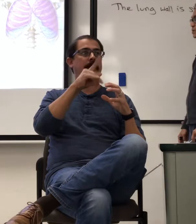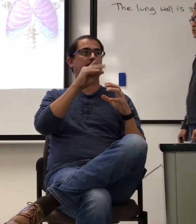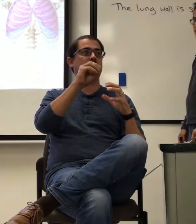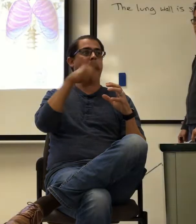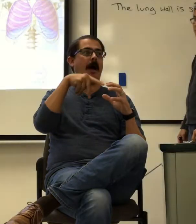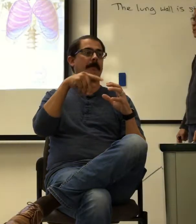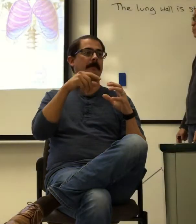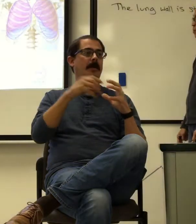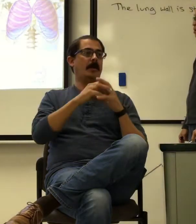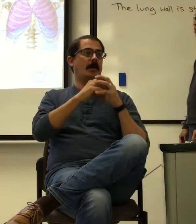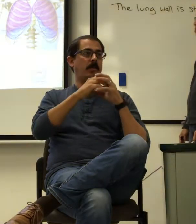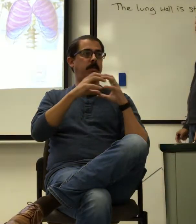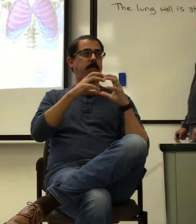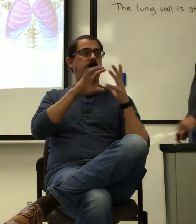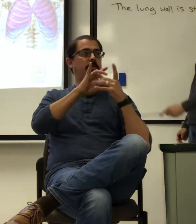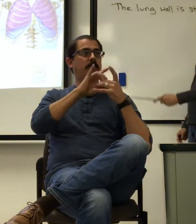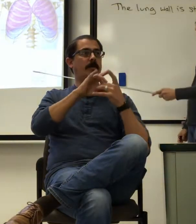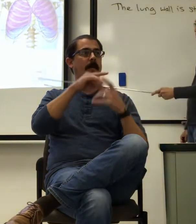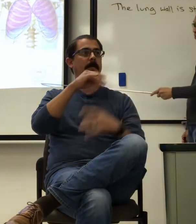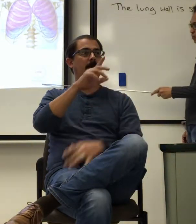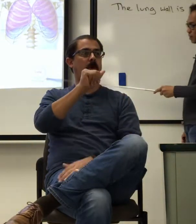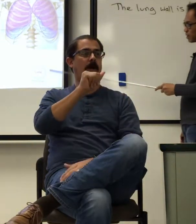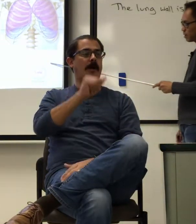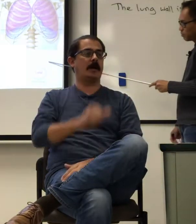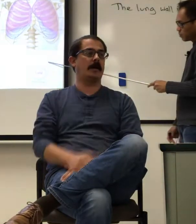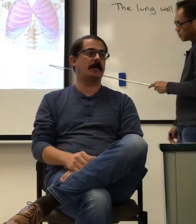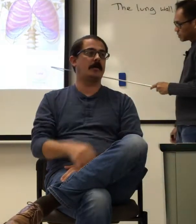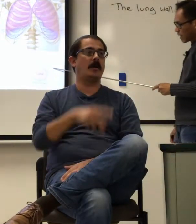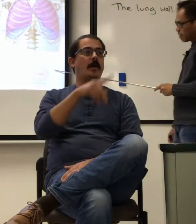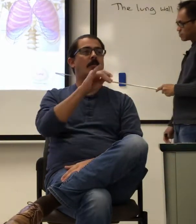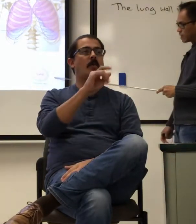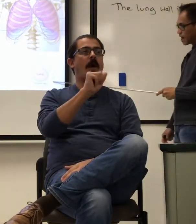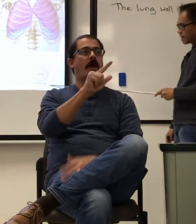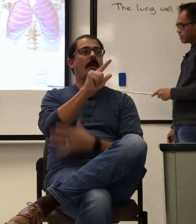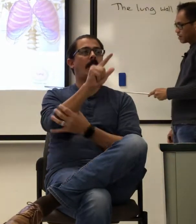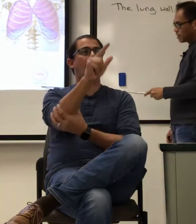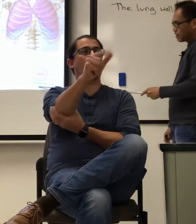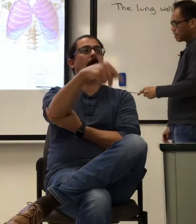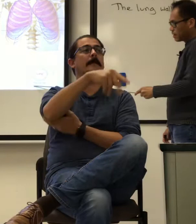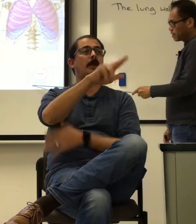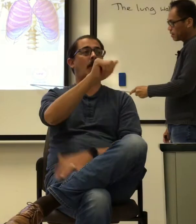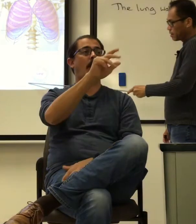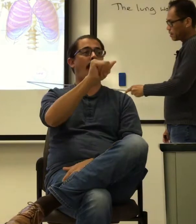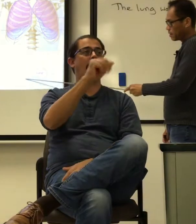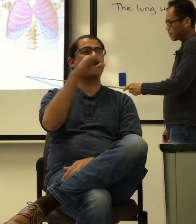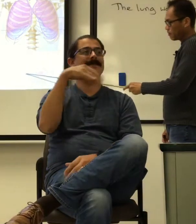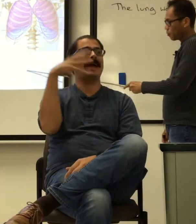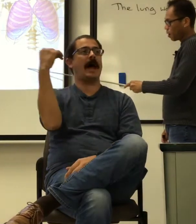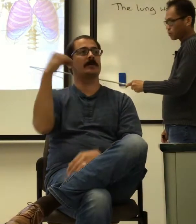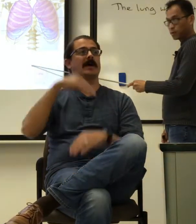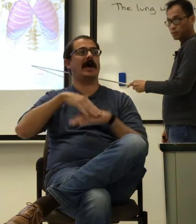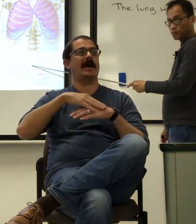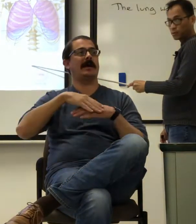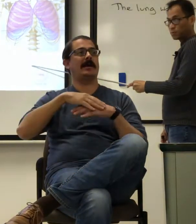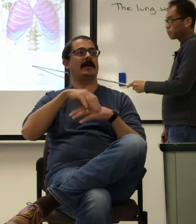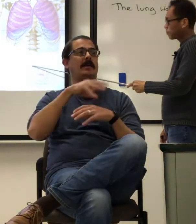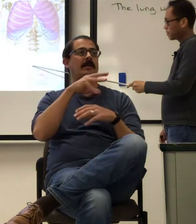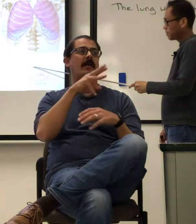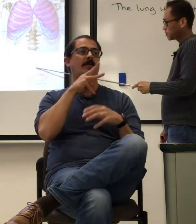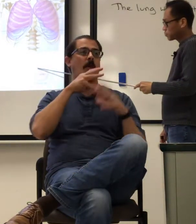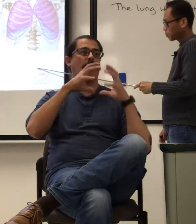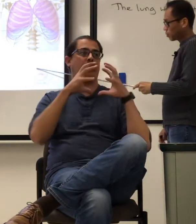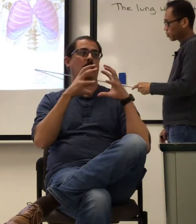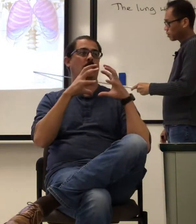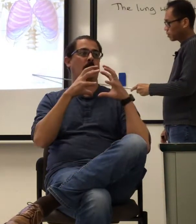its association with the pleura. So the parietal pleura would be this outside of the water balloon.